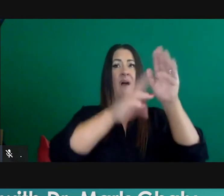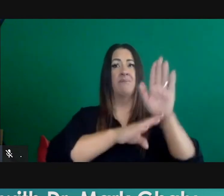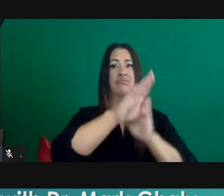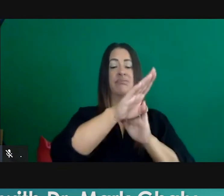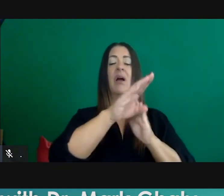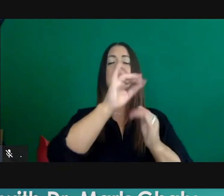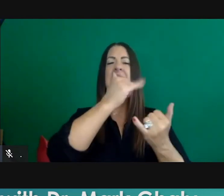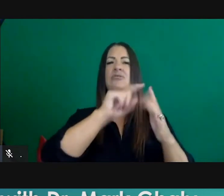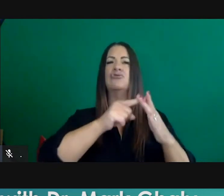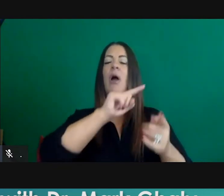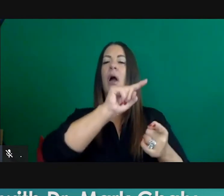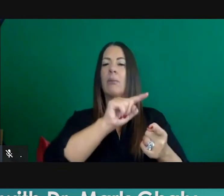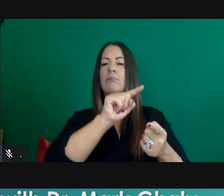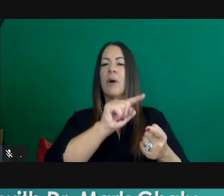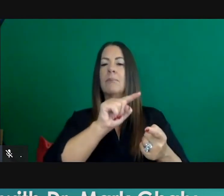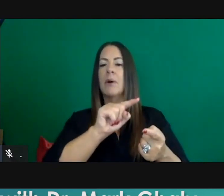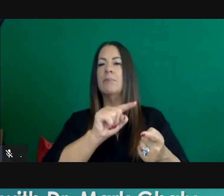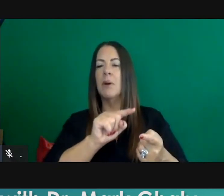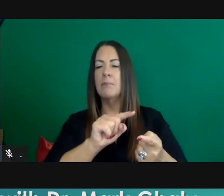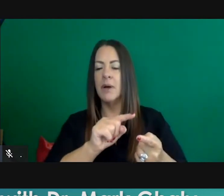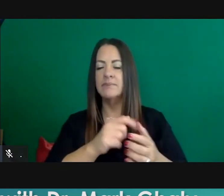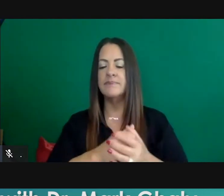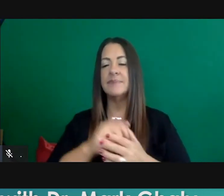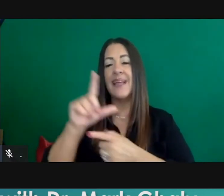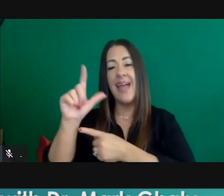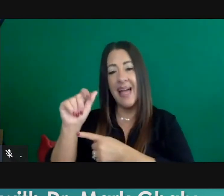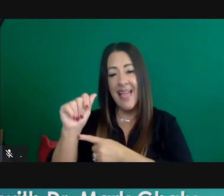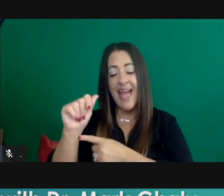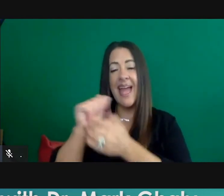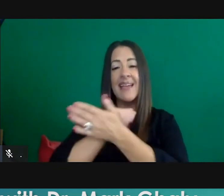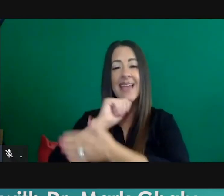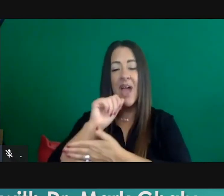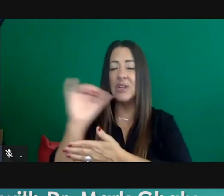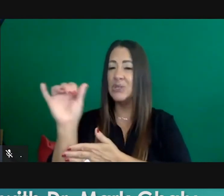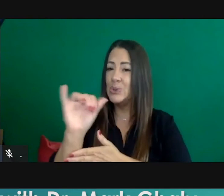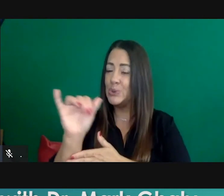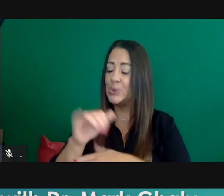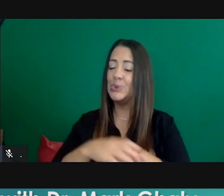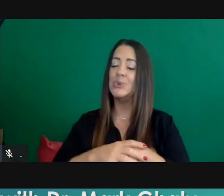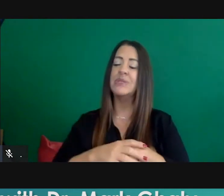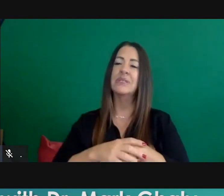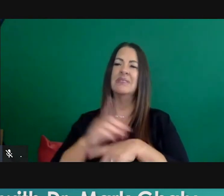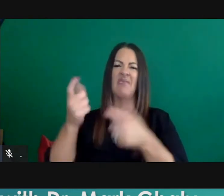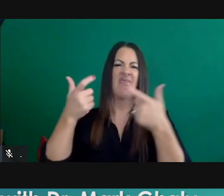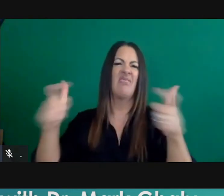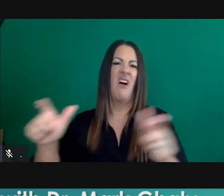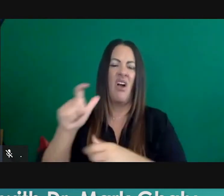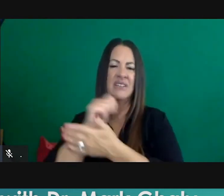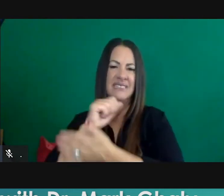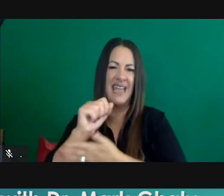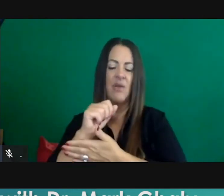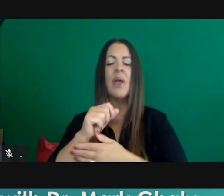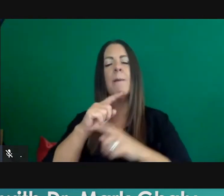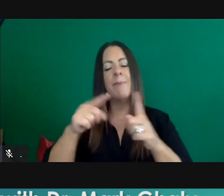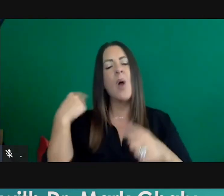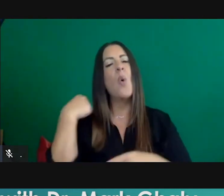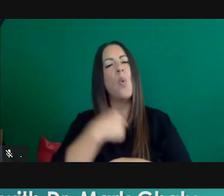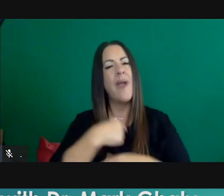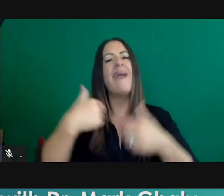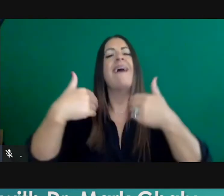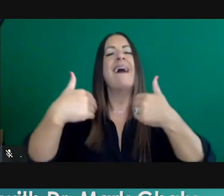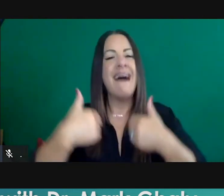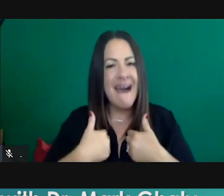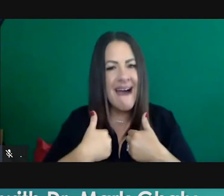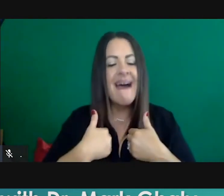I think we've seen this continued trend, which reminds me every day that we do have the tools to continue to win